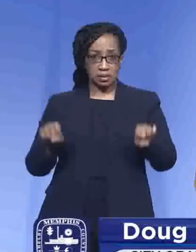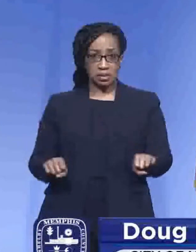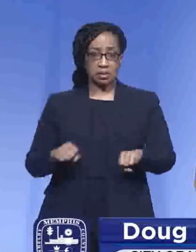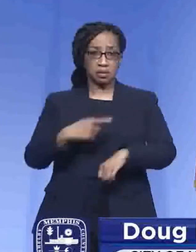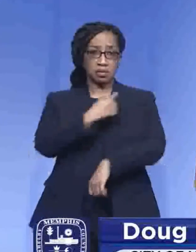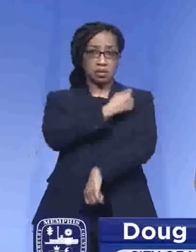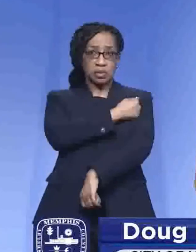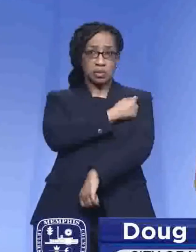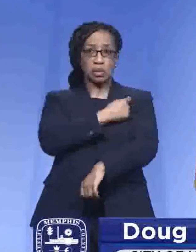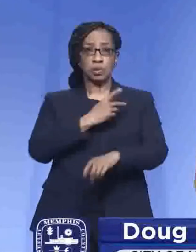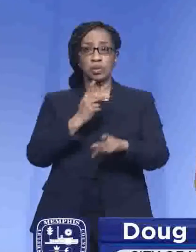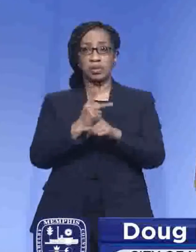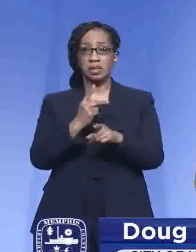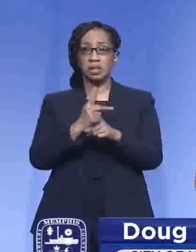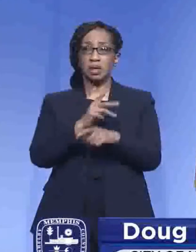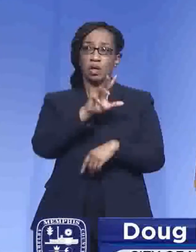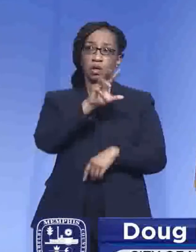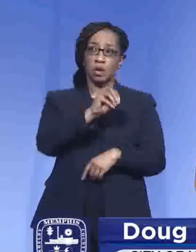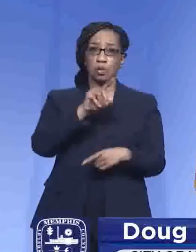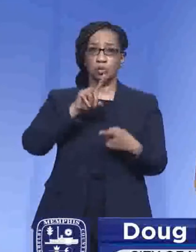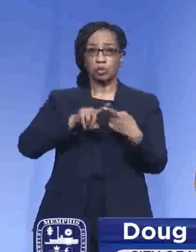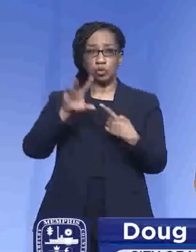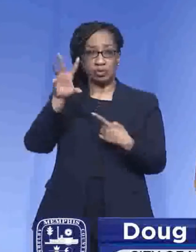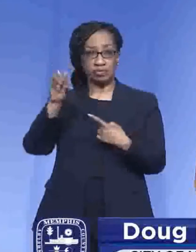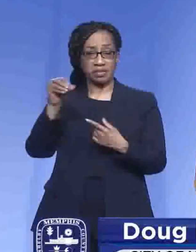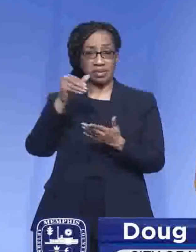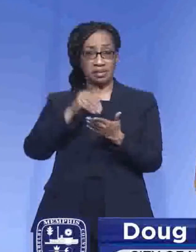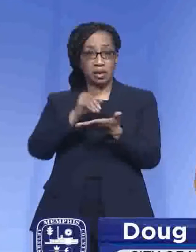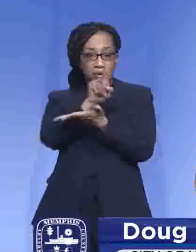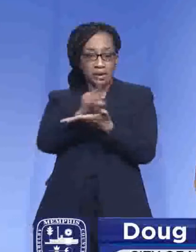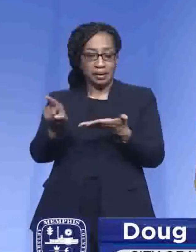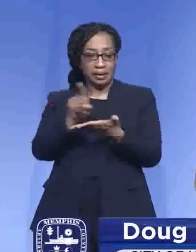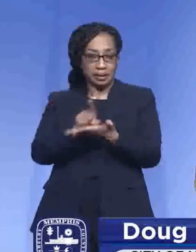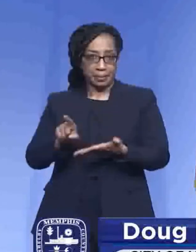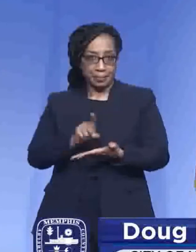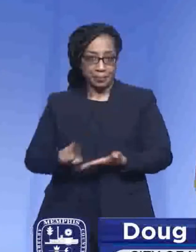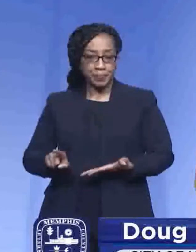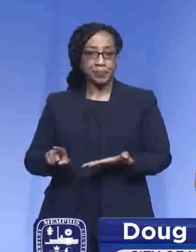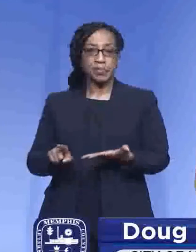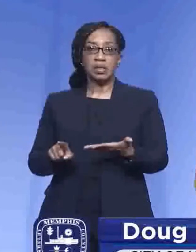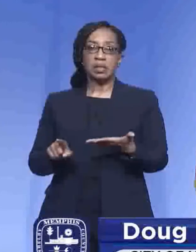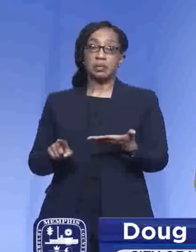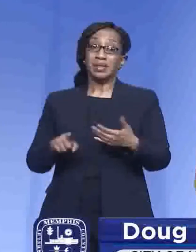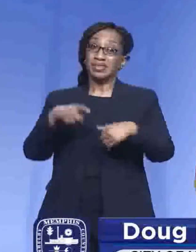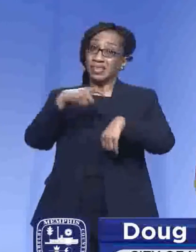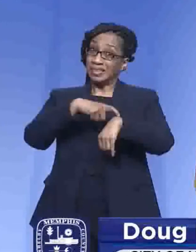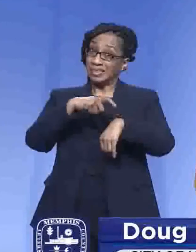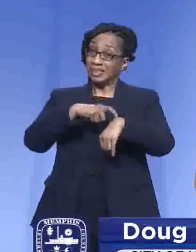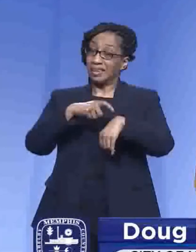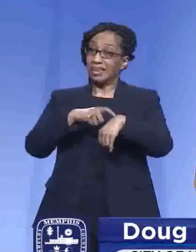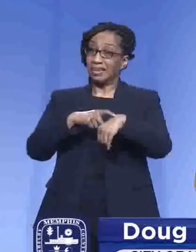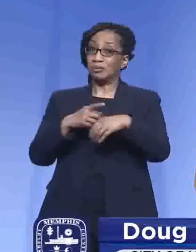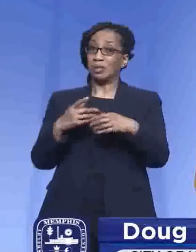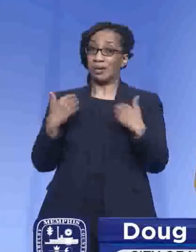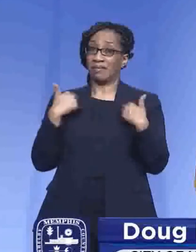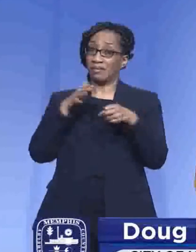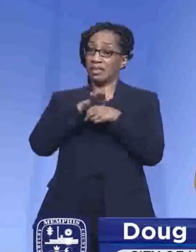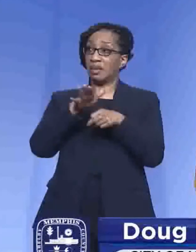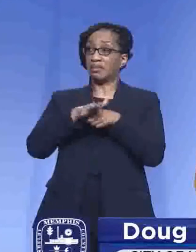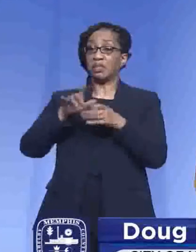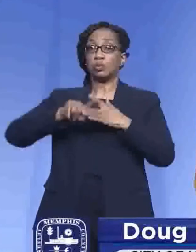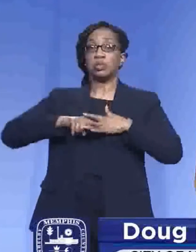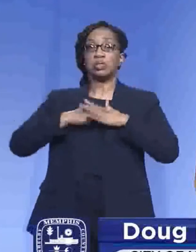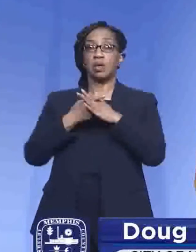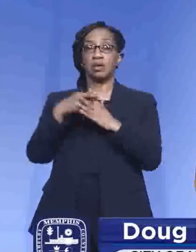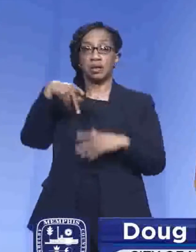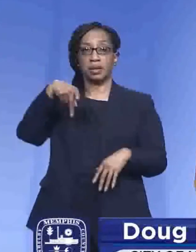between 30 and 50,000 vaccines a week. It has taken some time to build that up. If you recall, we started with just the Pipkin building, and then we